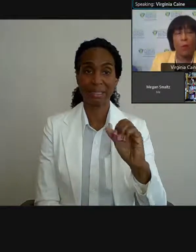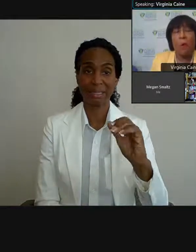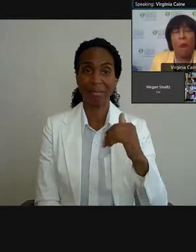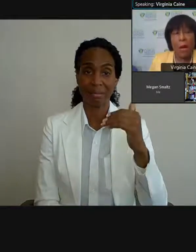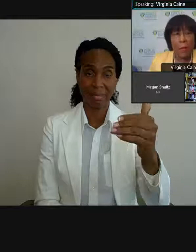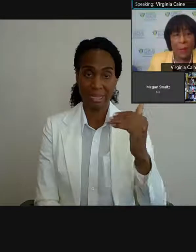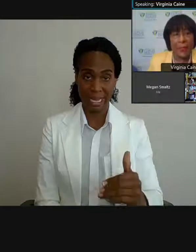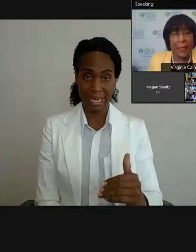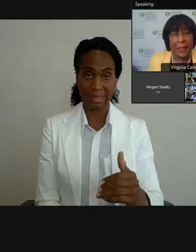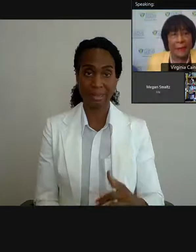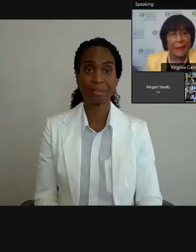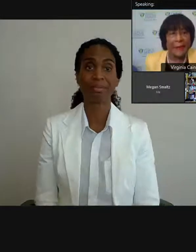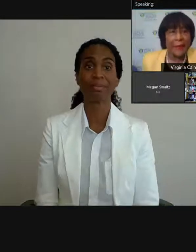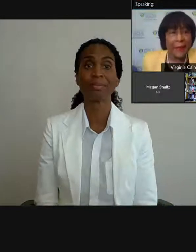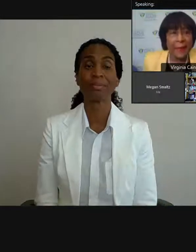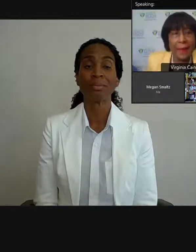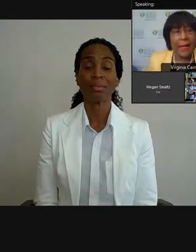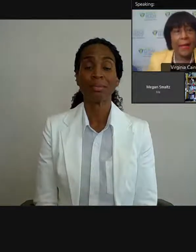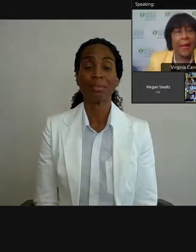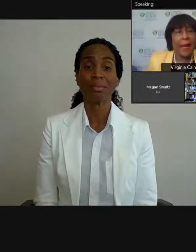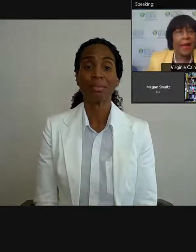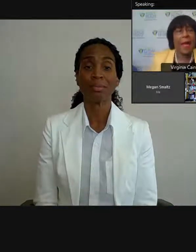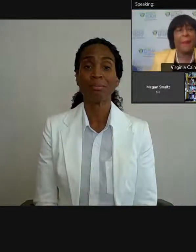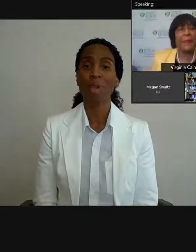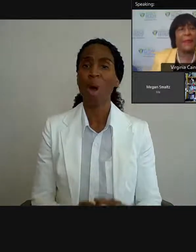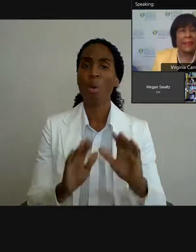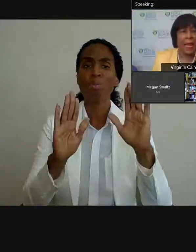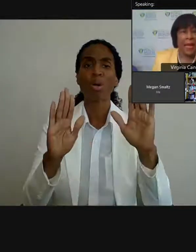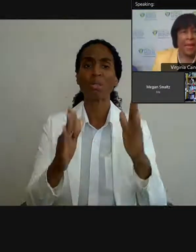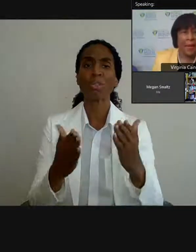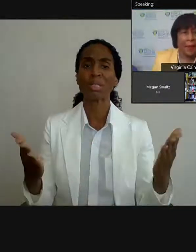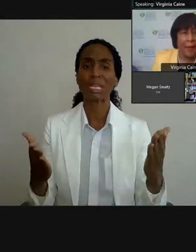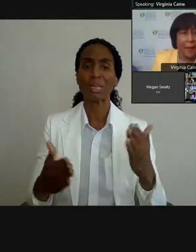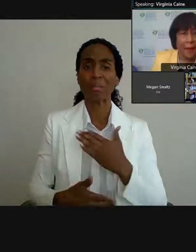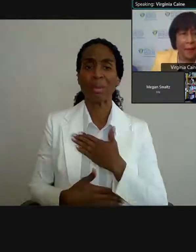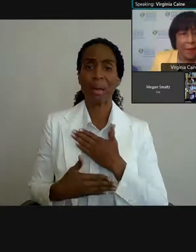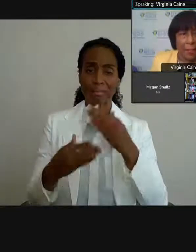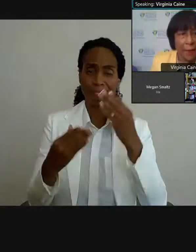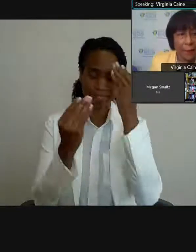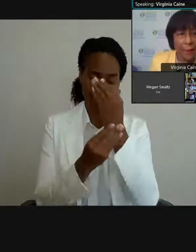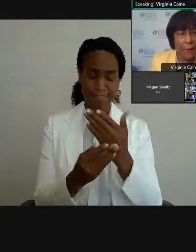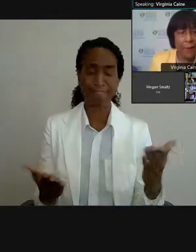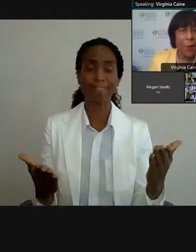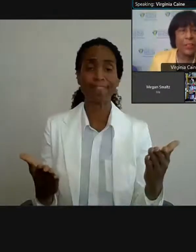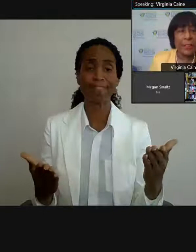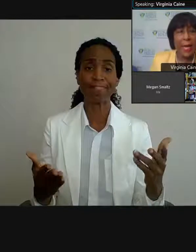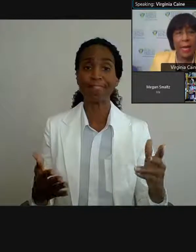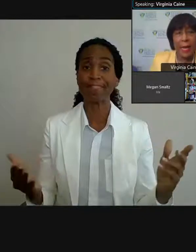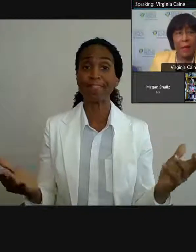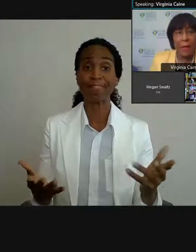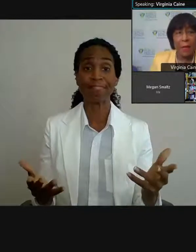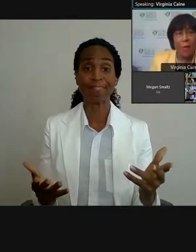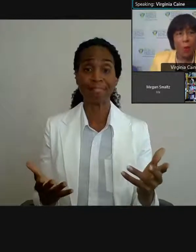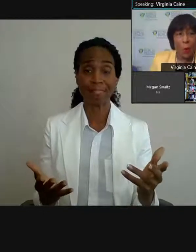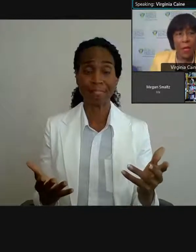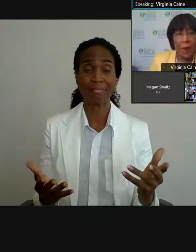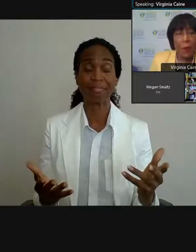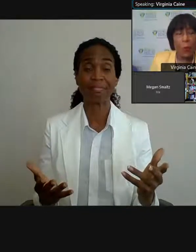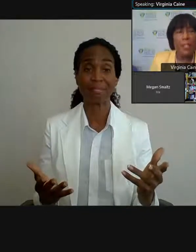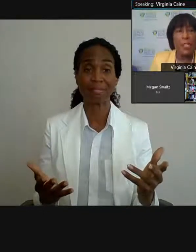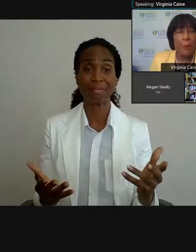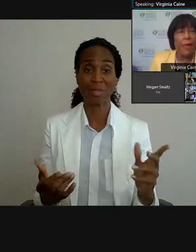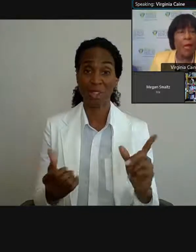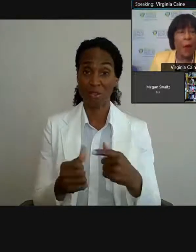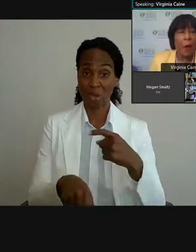But one of the remarkable things that I am happy to say is that for the first time, we